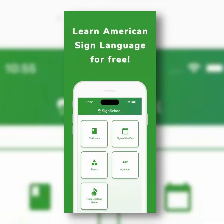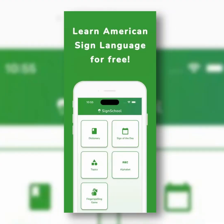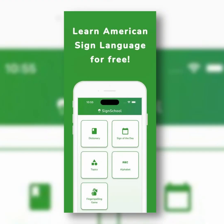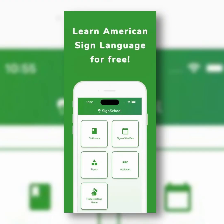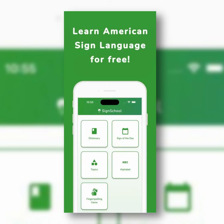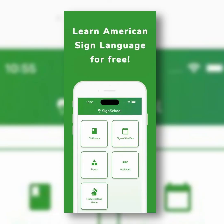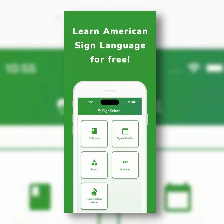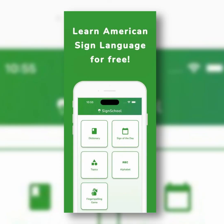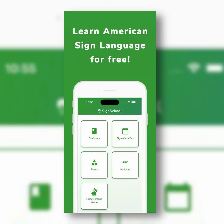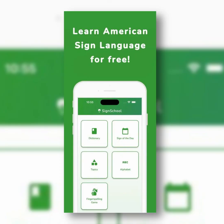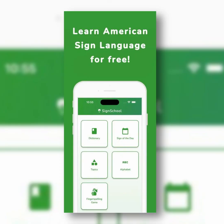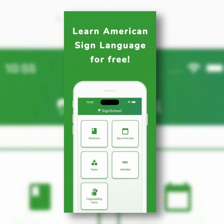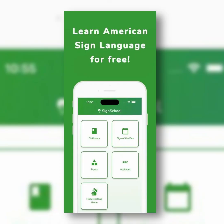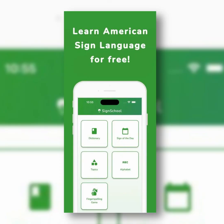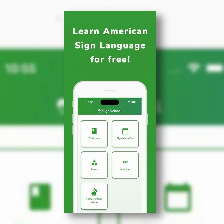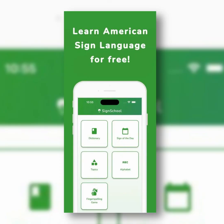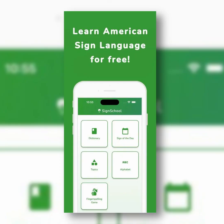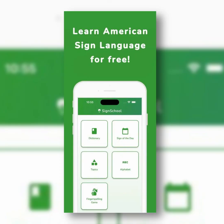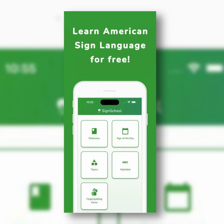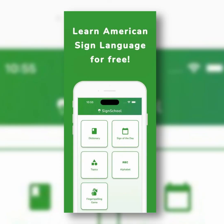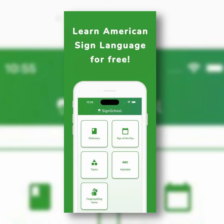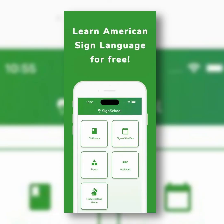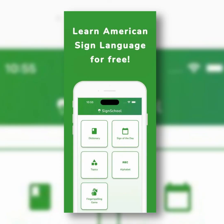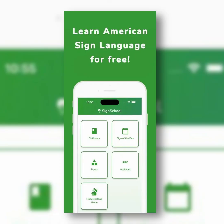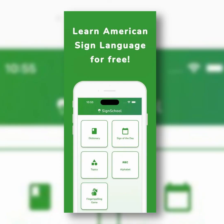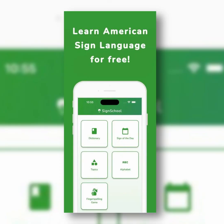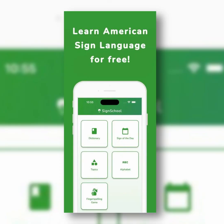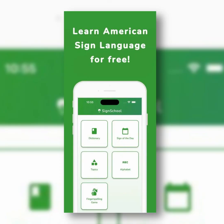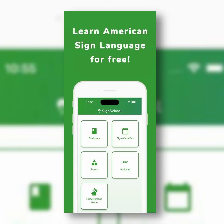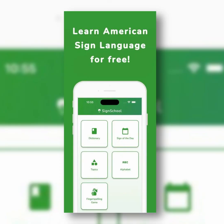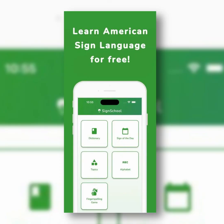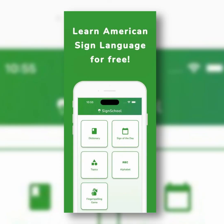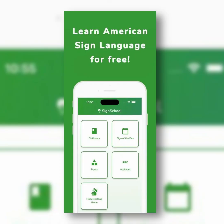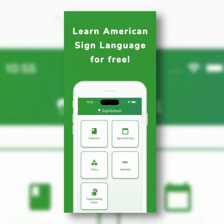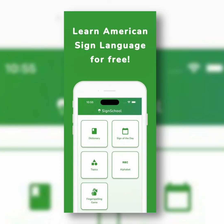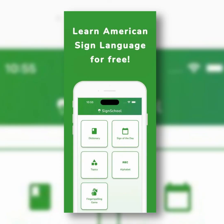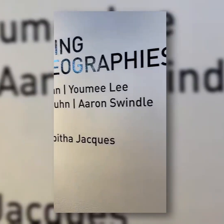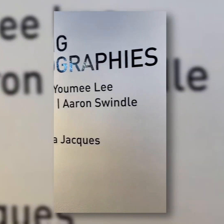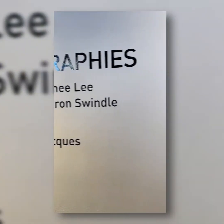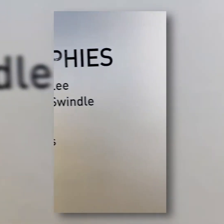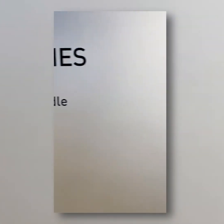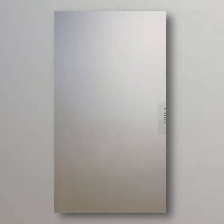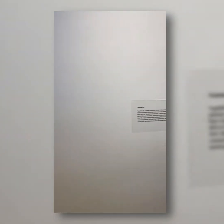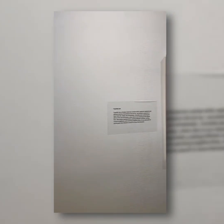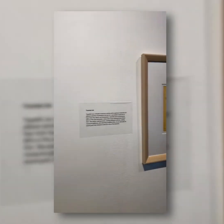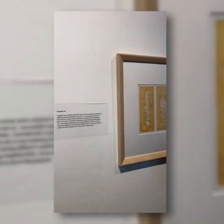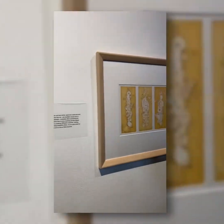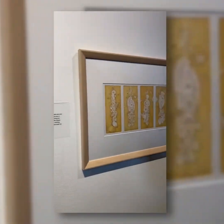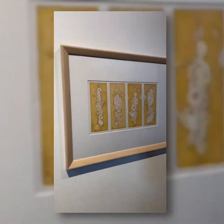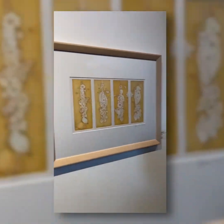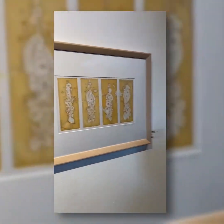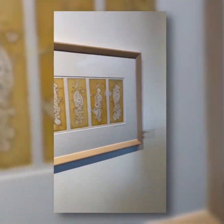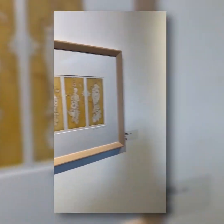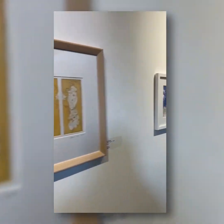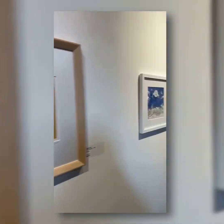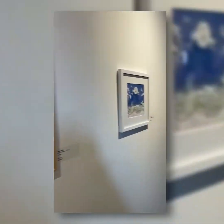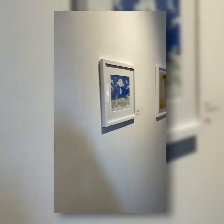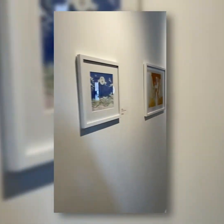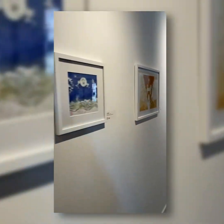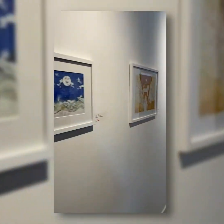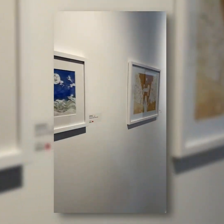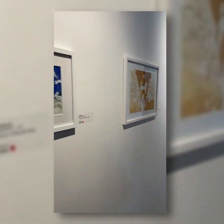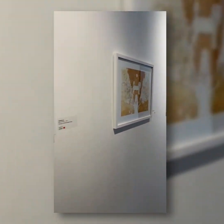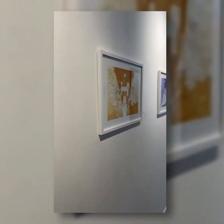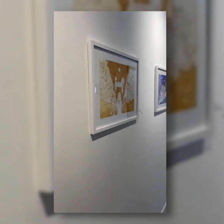zero-stress start, go with ASL Bloom. If you're ready for something more interactive and structured, Sign School is your best